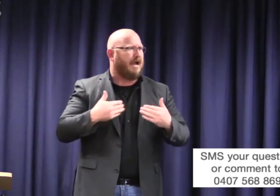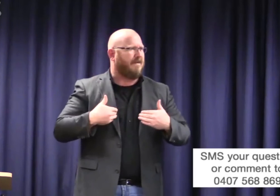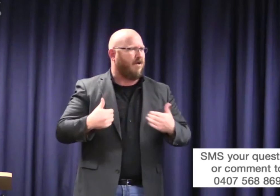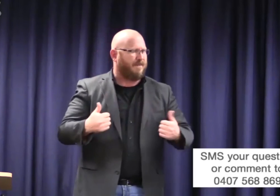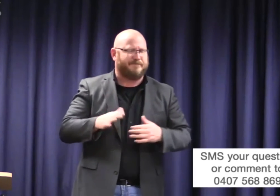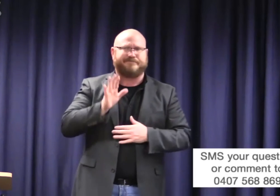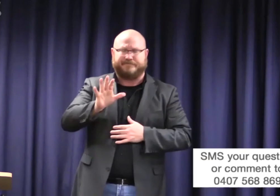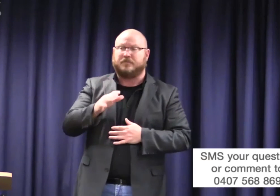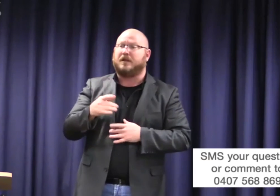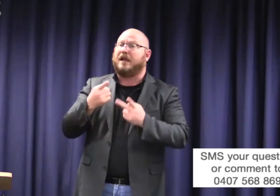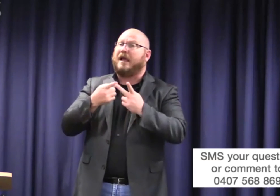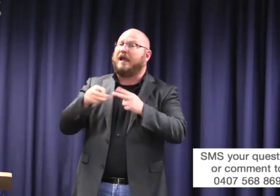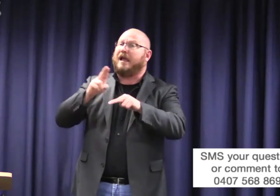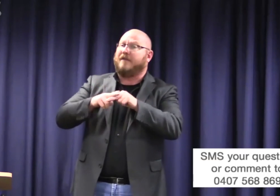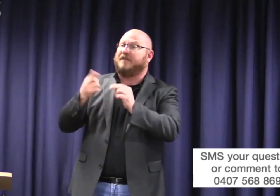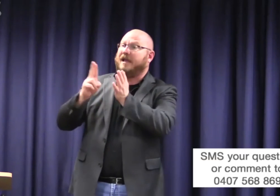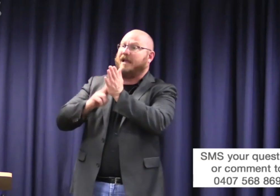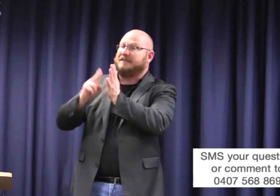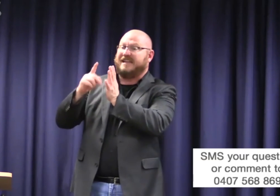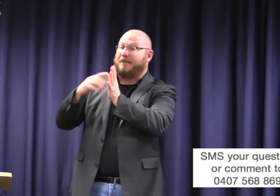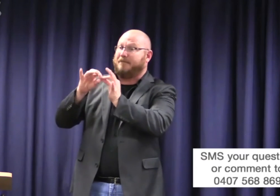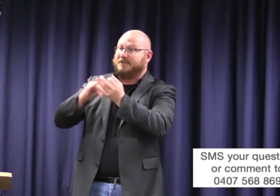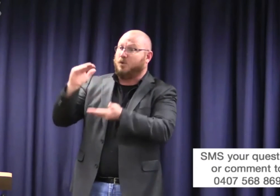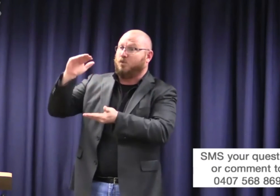might think, well, Why are you doing that?